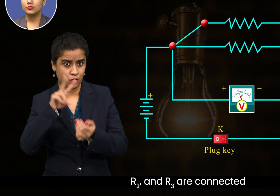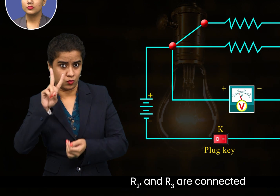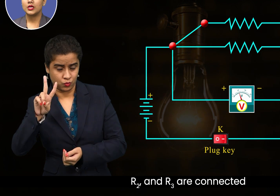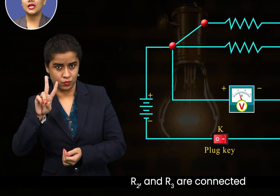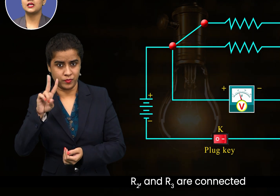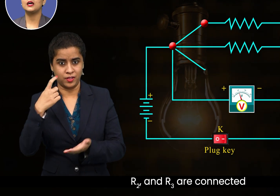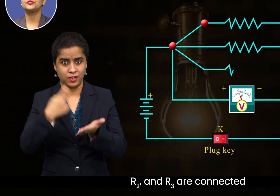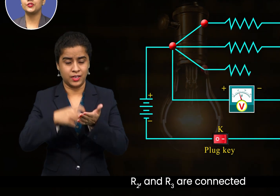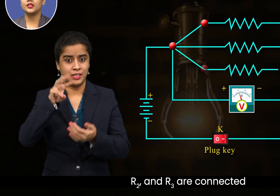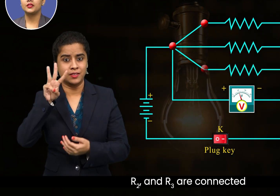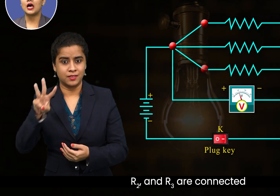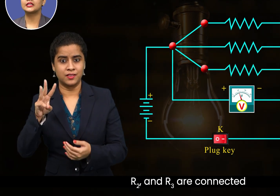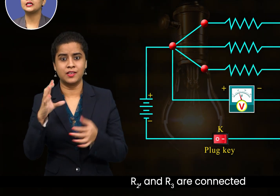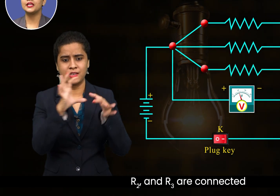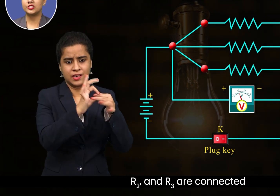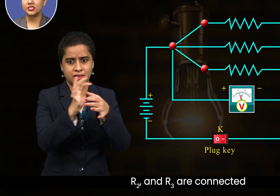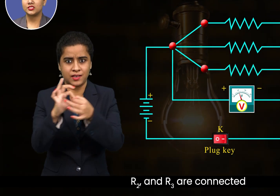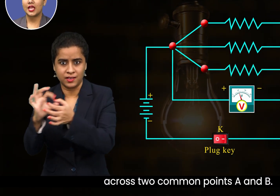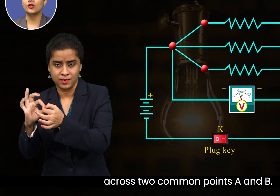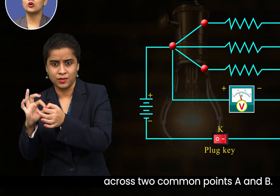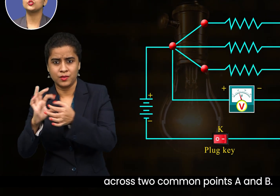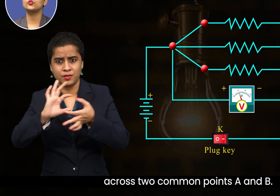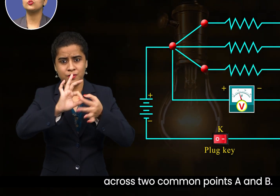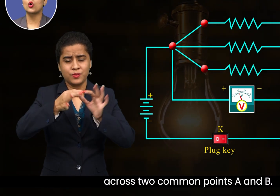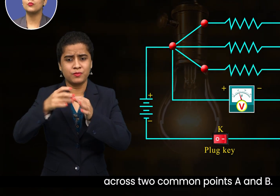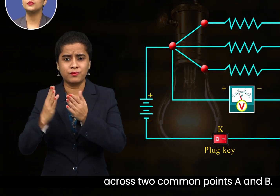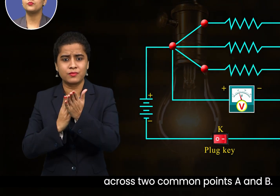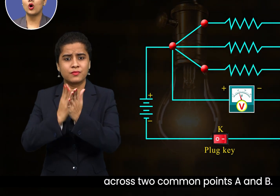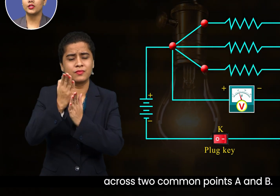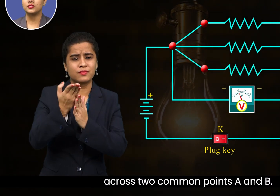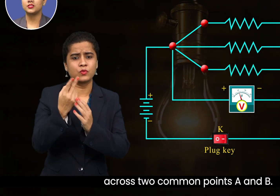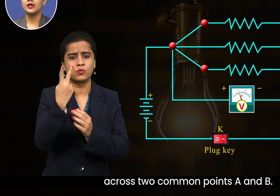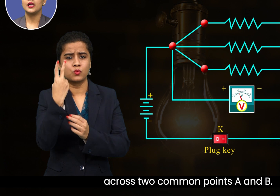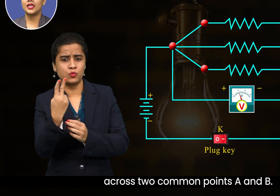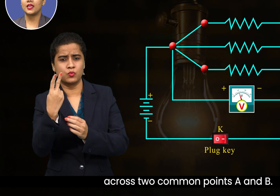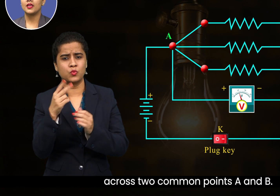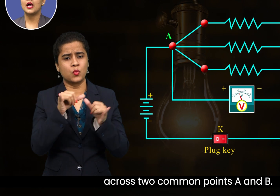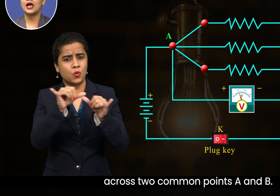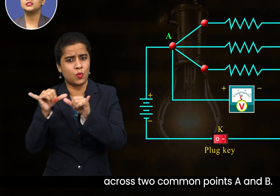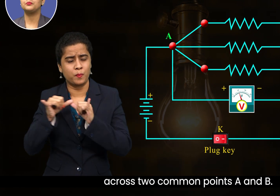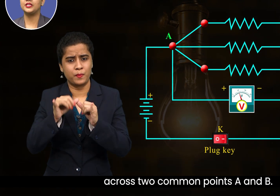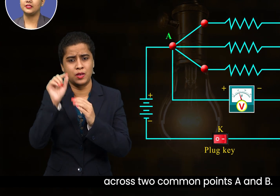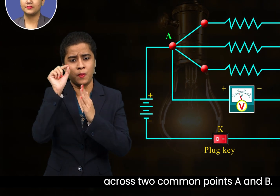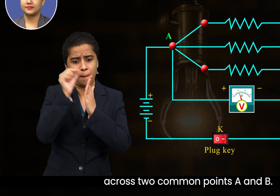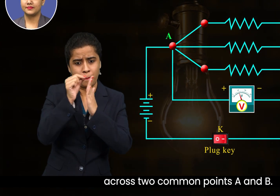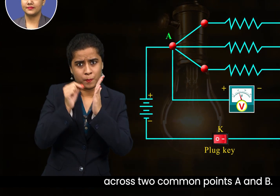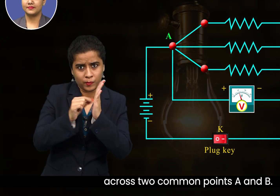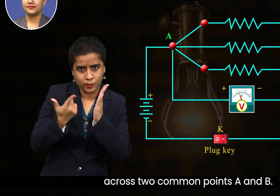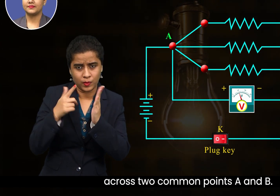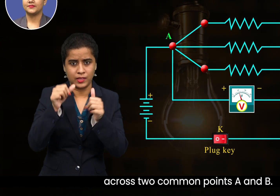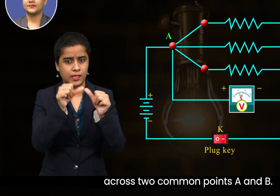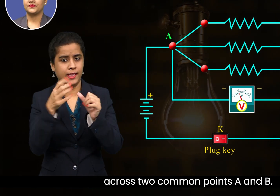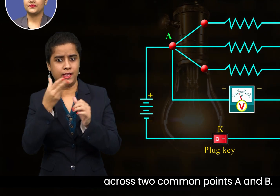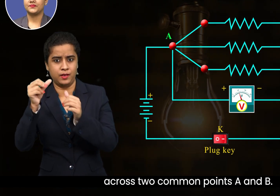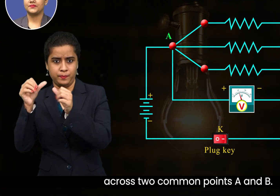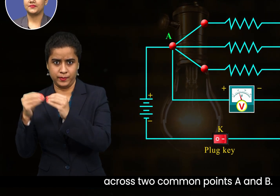R2 and R3 are connected across two common points A and B.